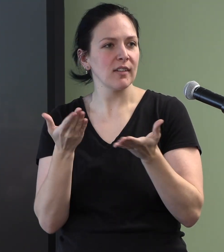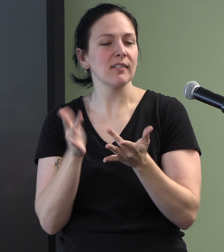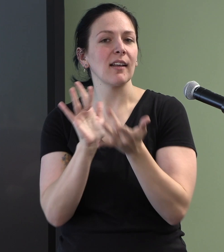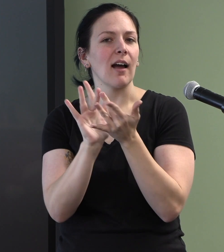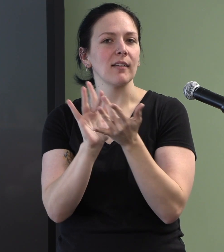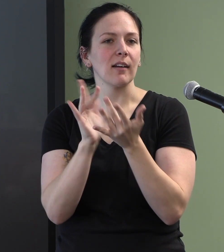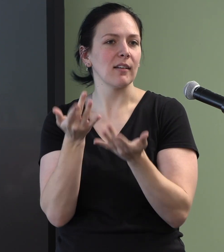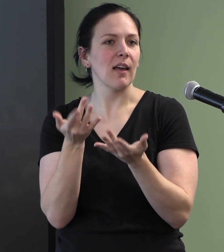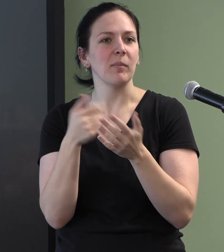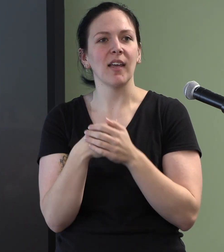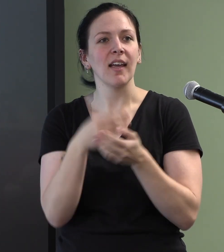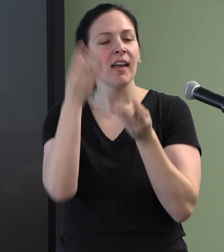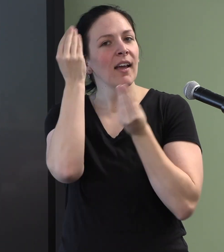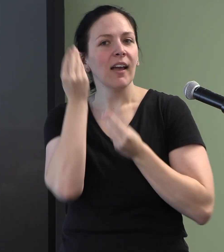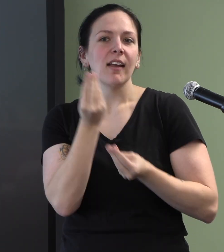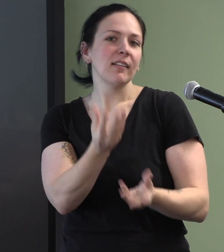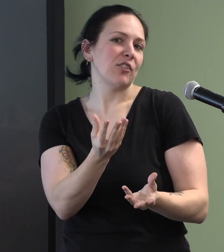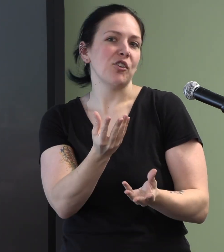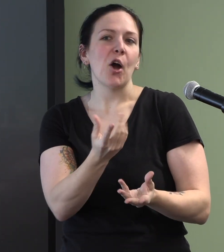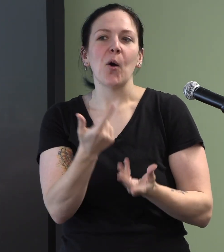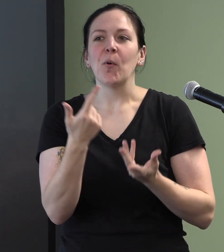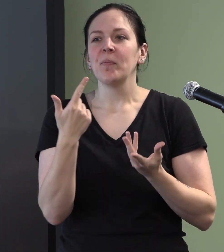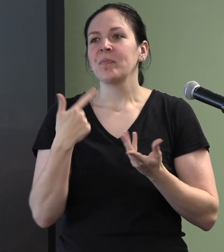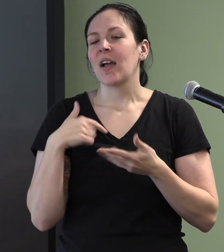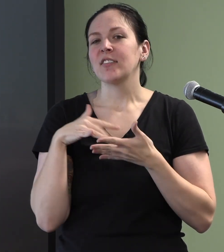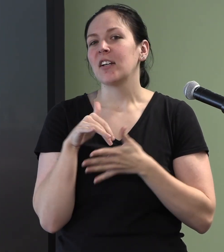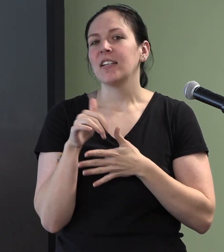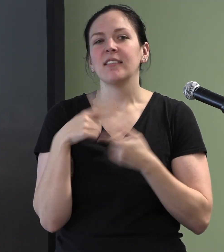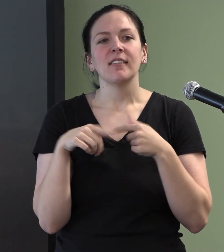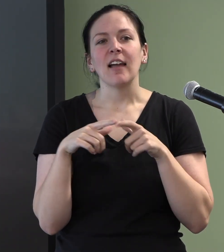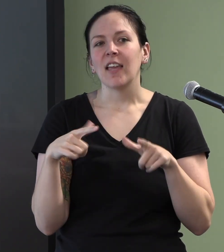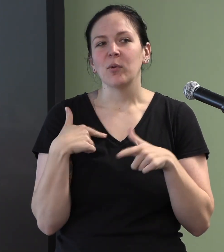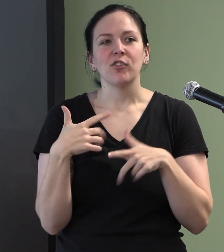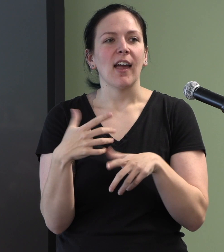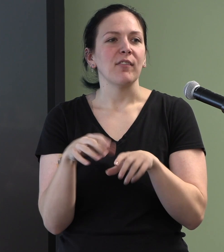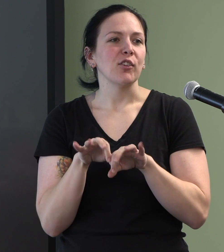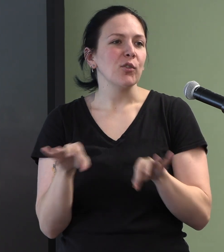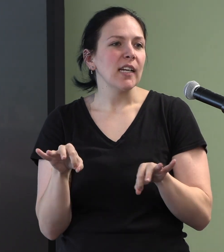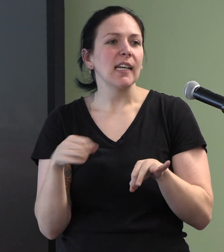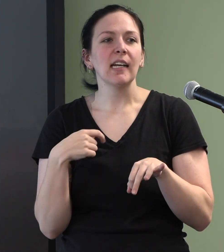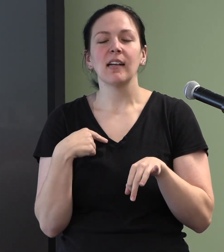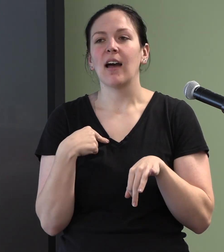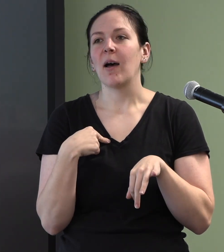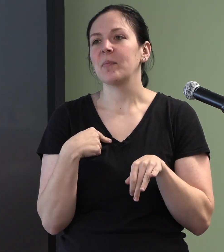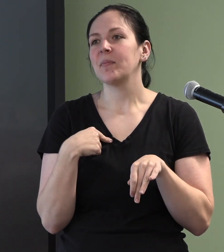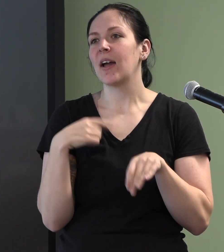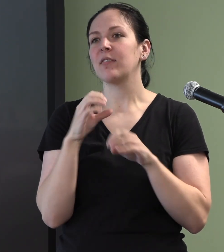and I contacted them saying, hey, let you know, I studied sign language, I have a degree, have